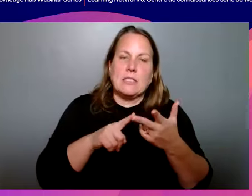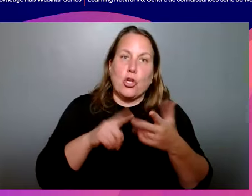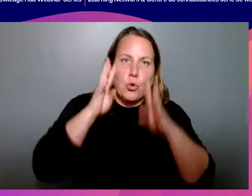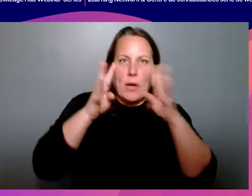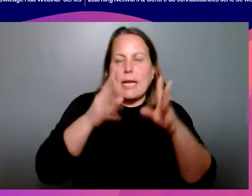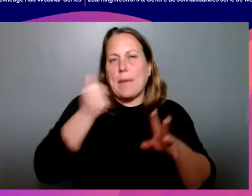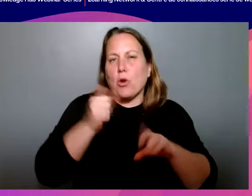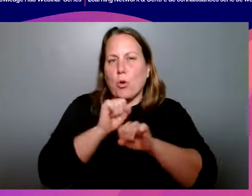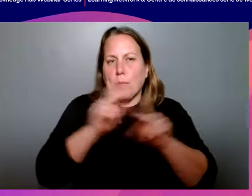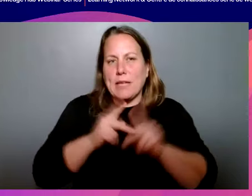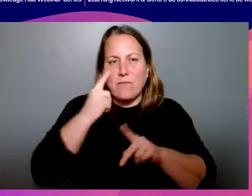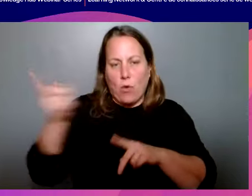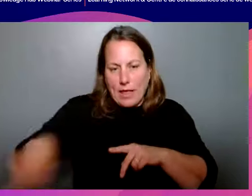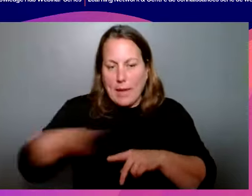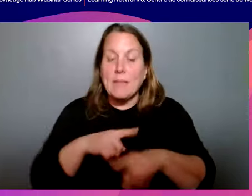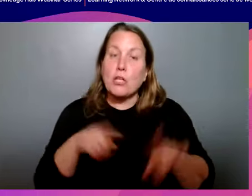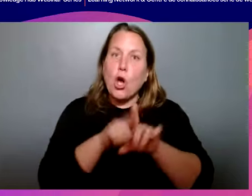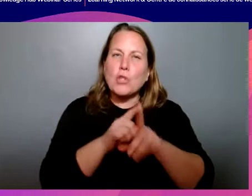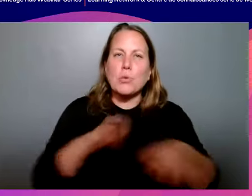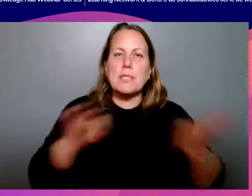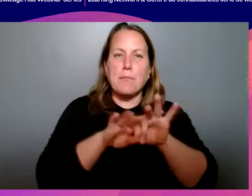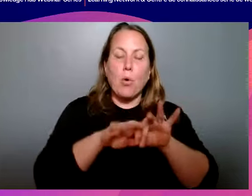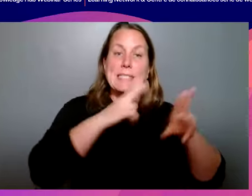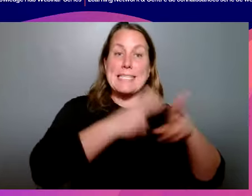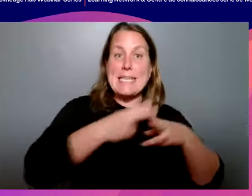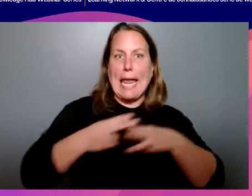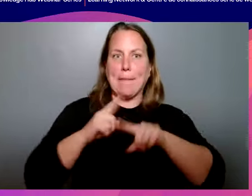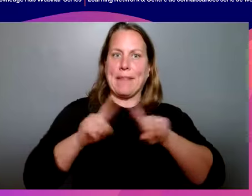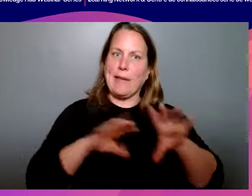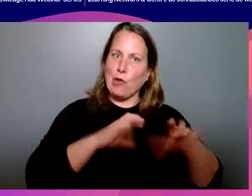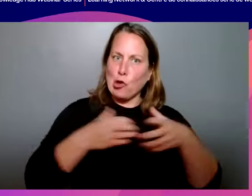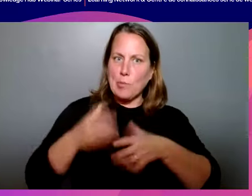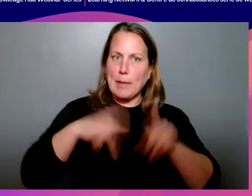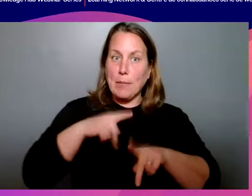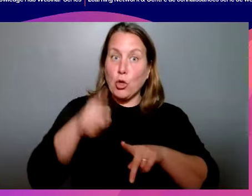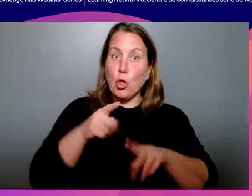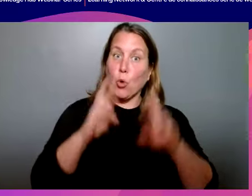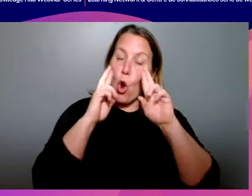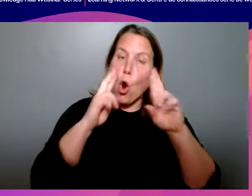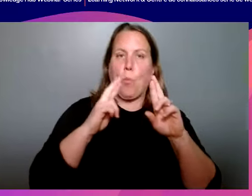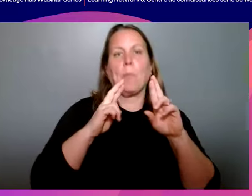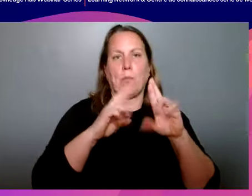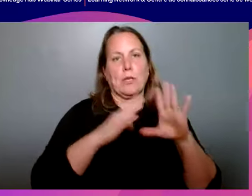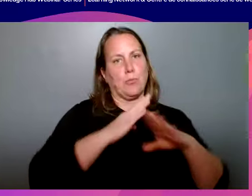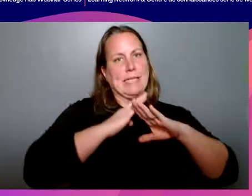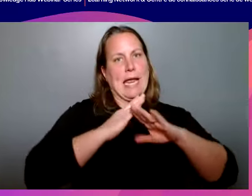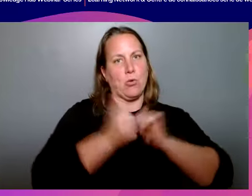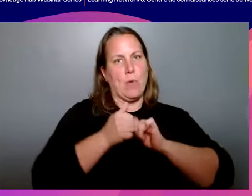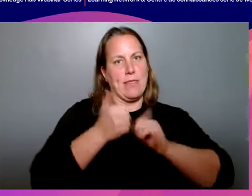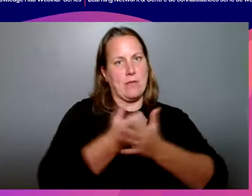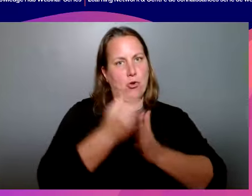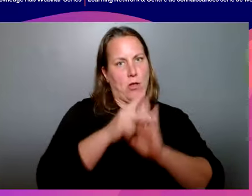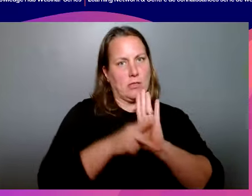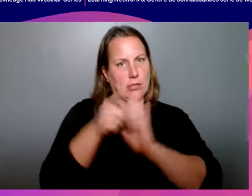I also want to note it's important to name the populations you are hoping to protect in these policies,